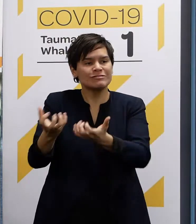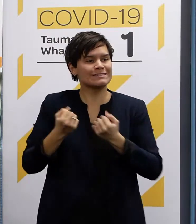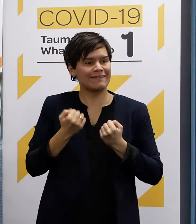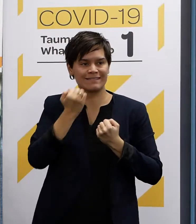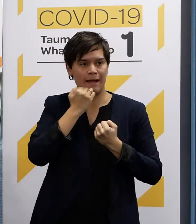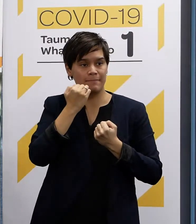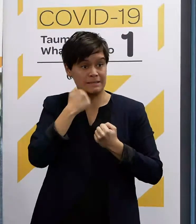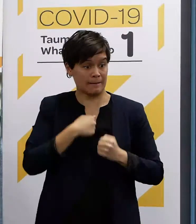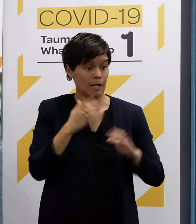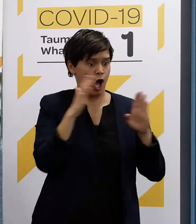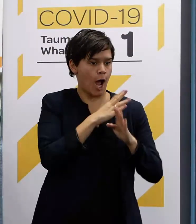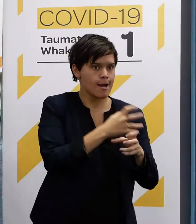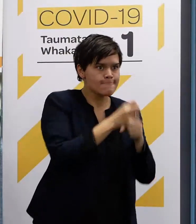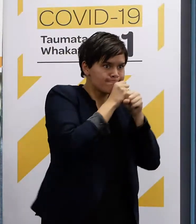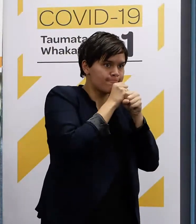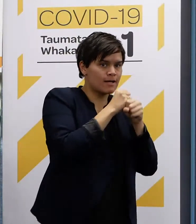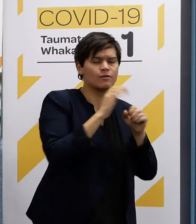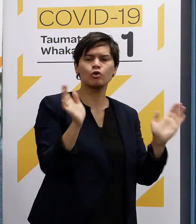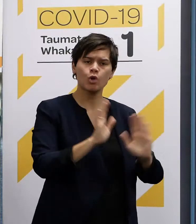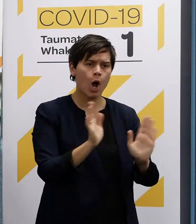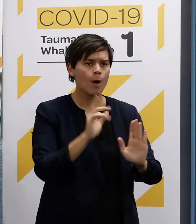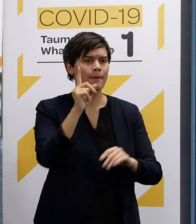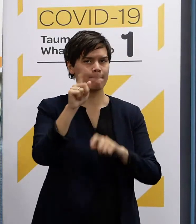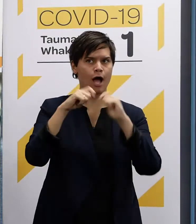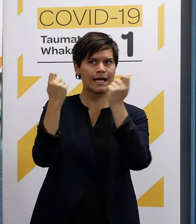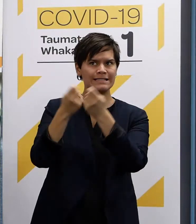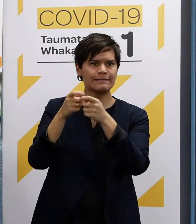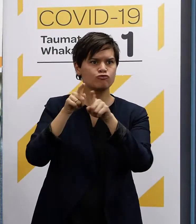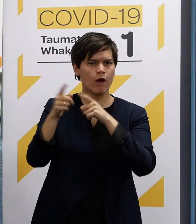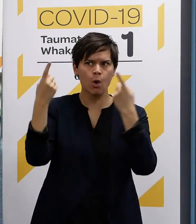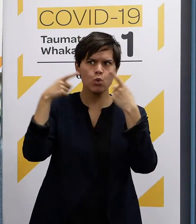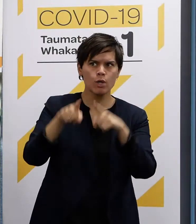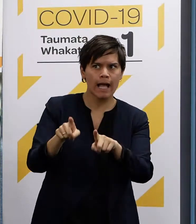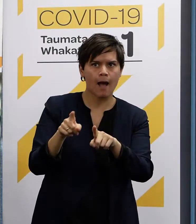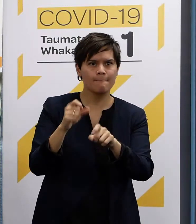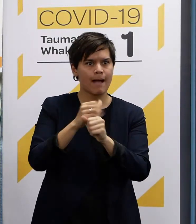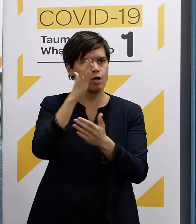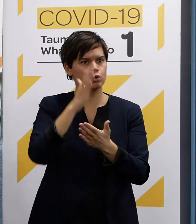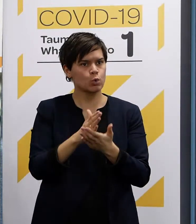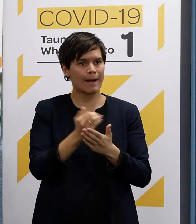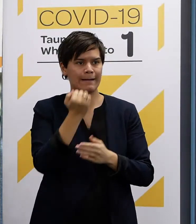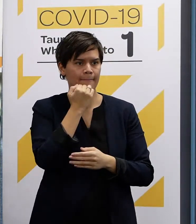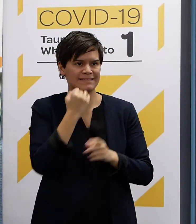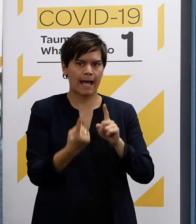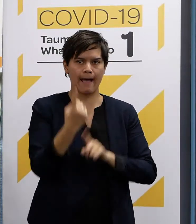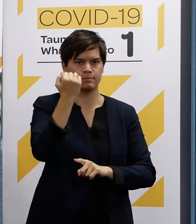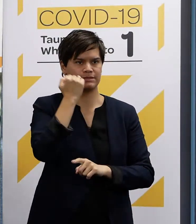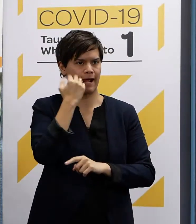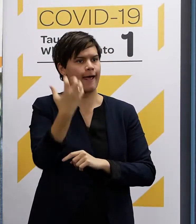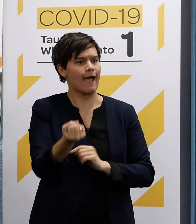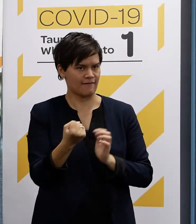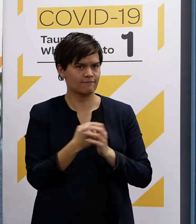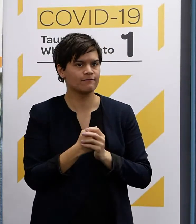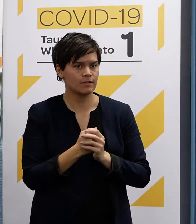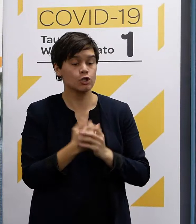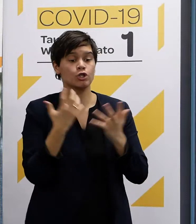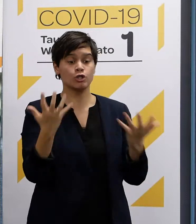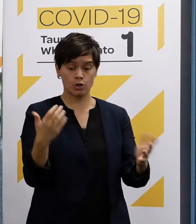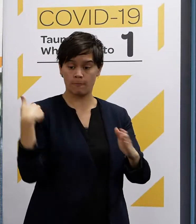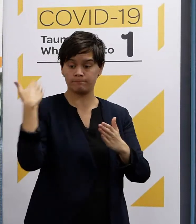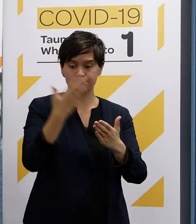hard to get as up-to-date numbers as possible, and I will update them on a daily basis. So, to